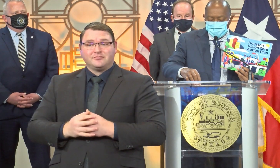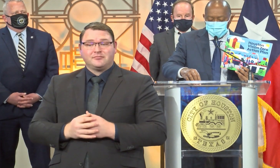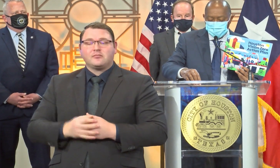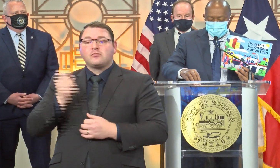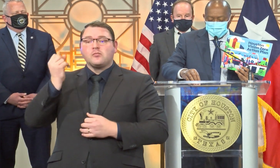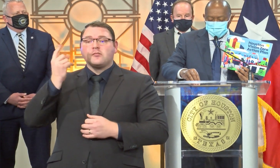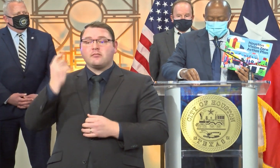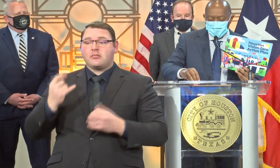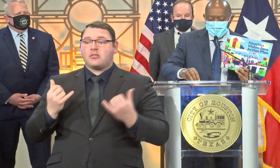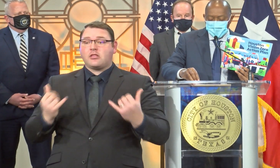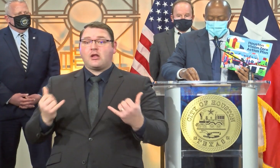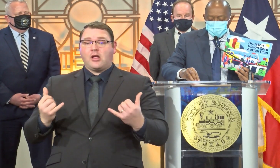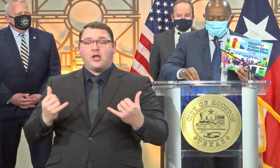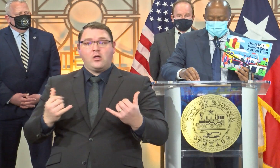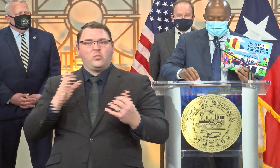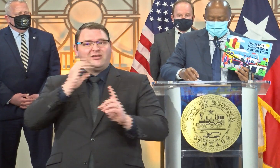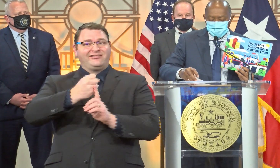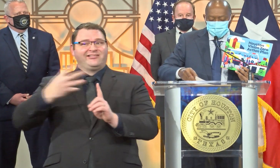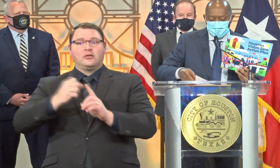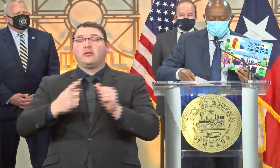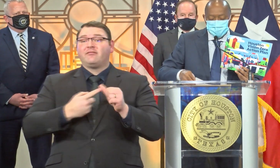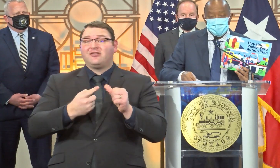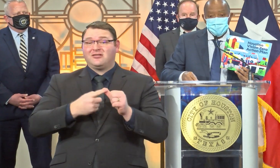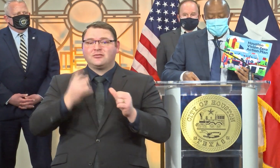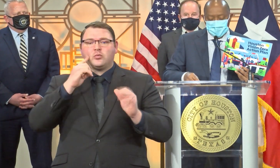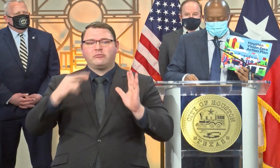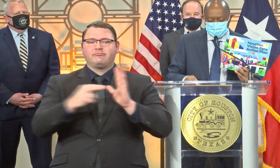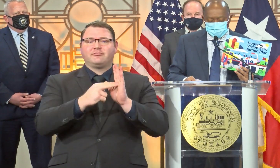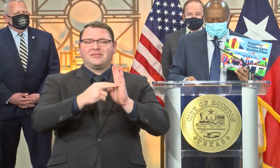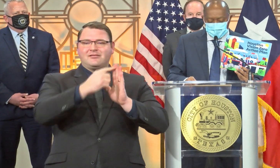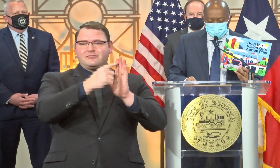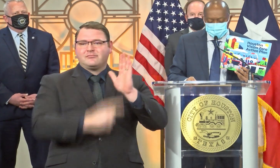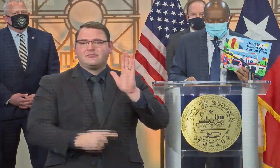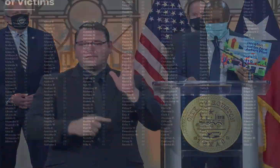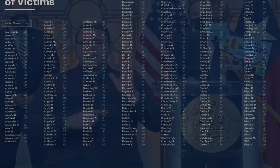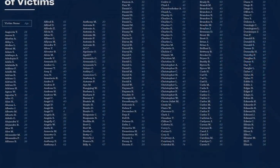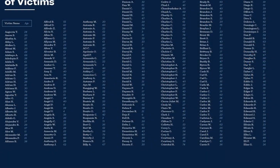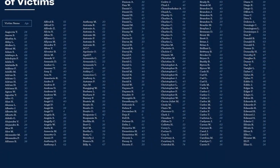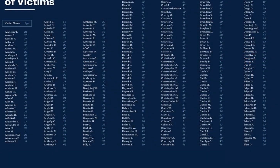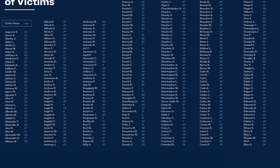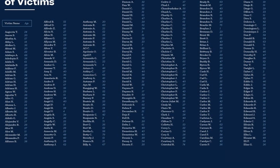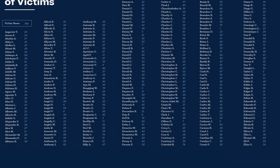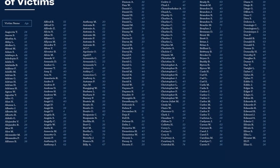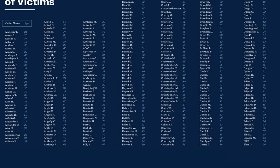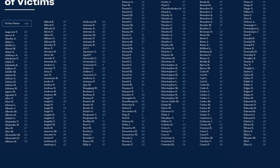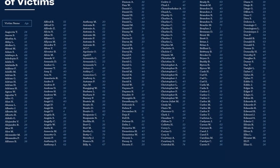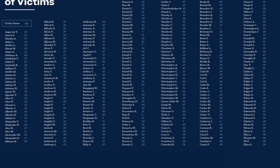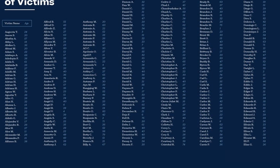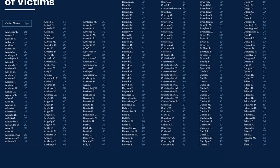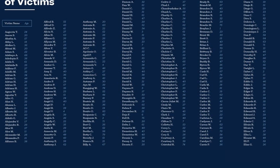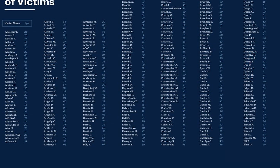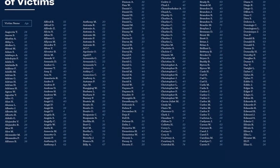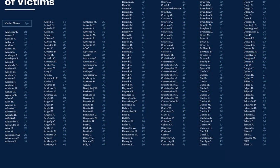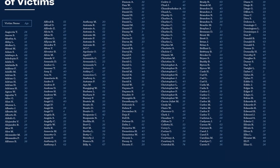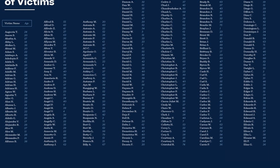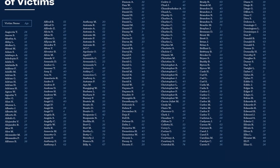bring everyone's attention to the first few pages of this action plan. Listed here are